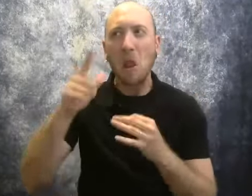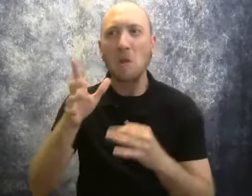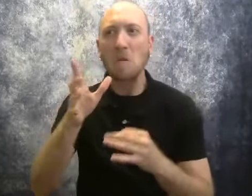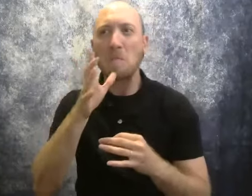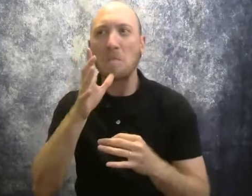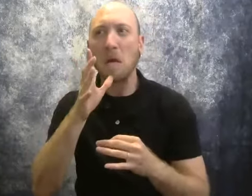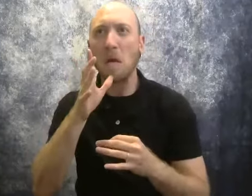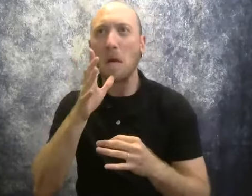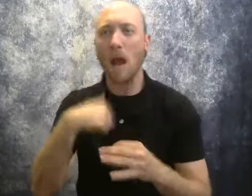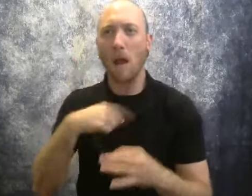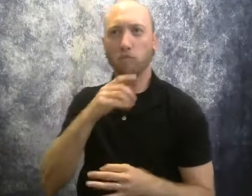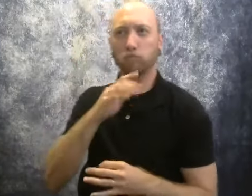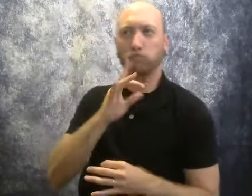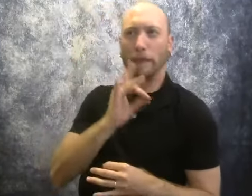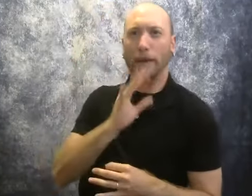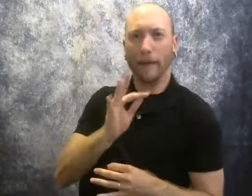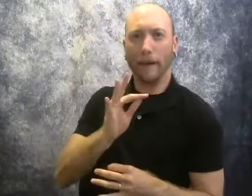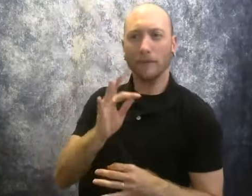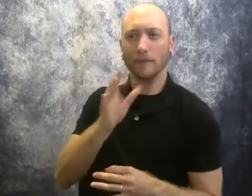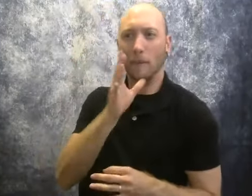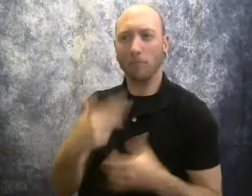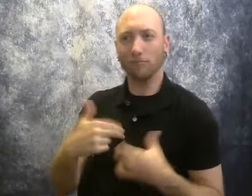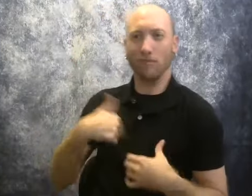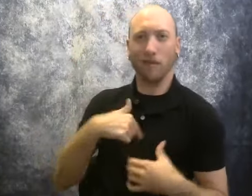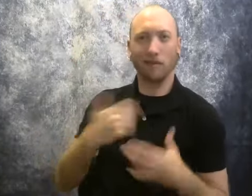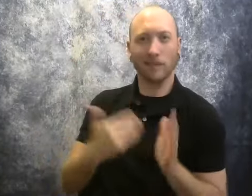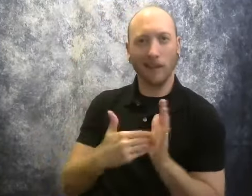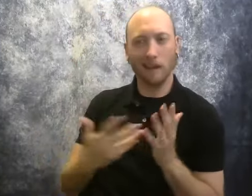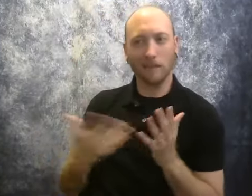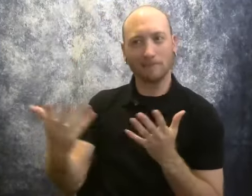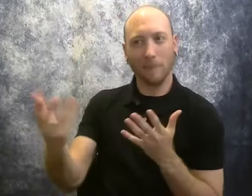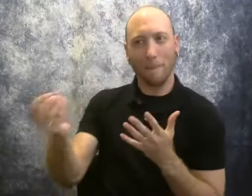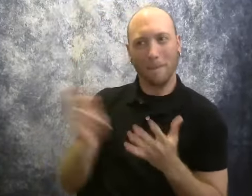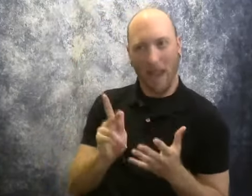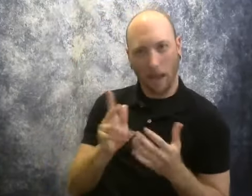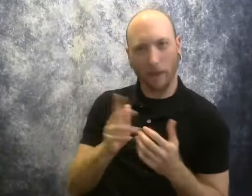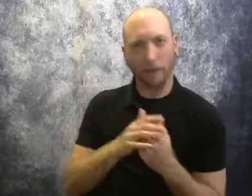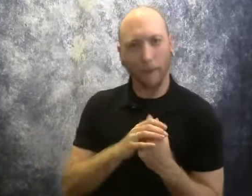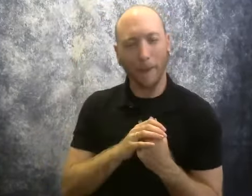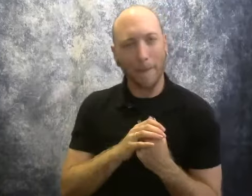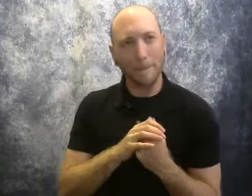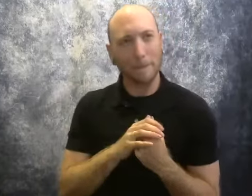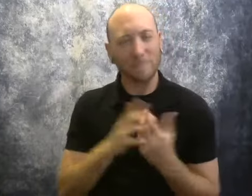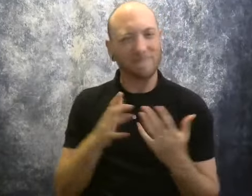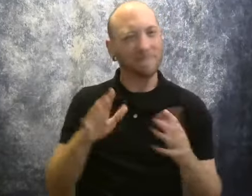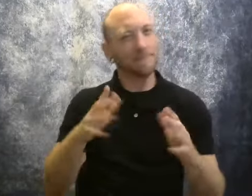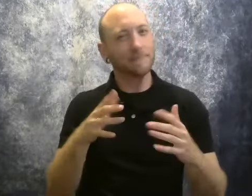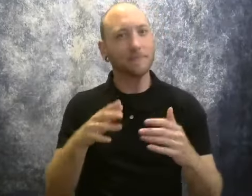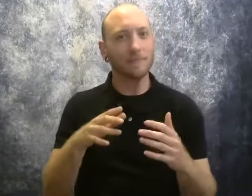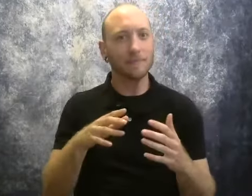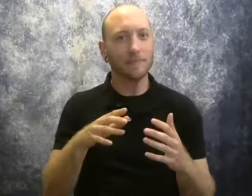then probably Mum came back into our lives 8, 9 years of age. I'm not sure. We started the normal